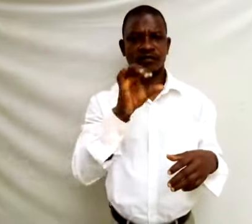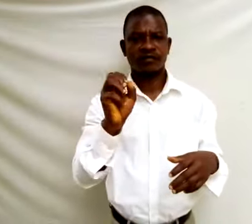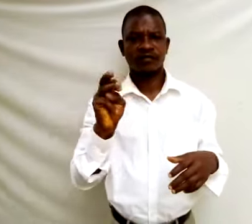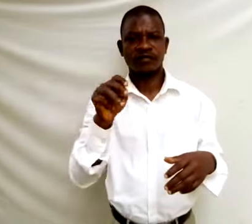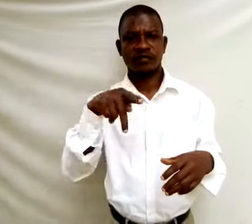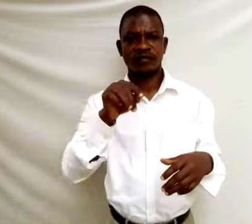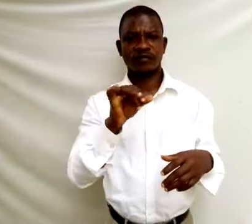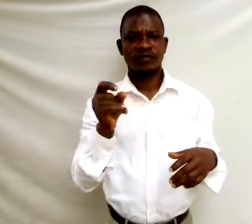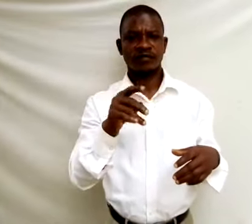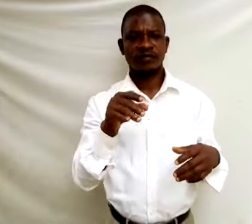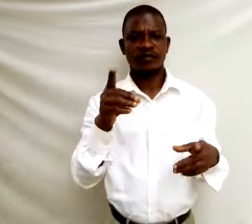composite demand.